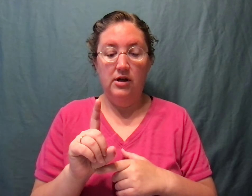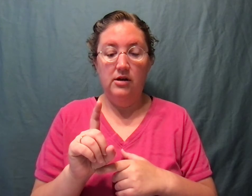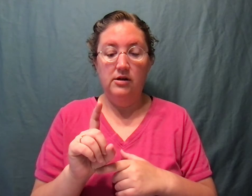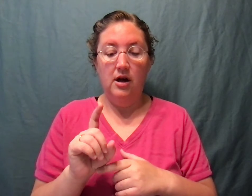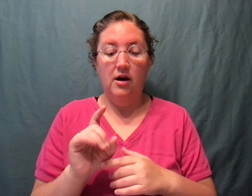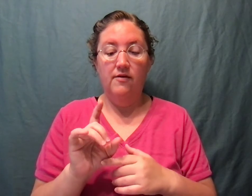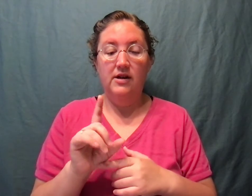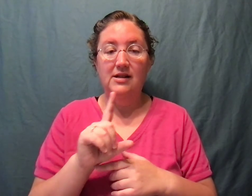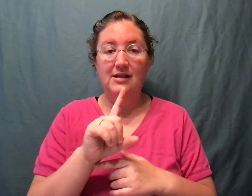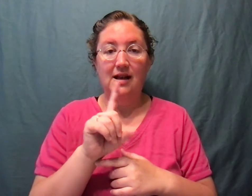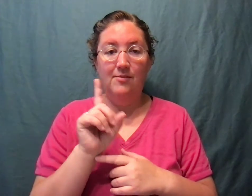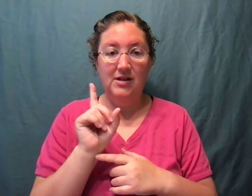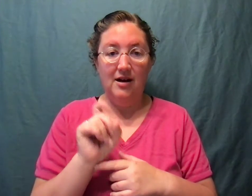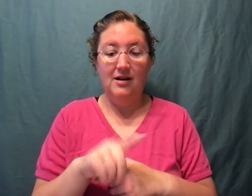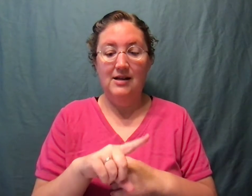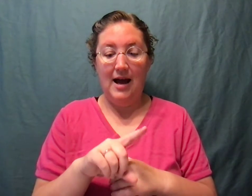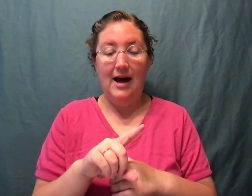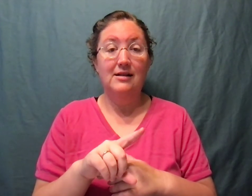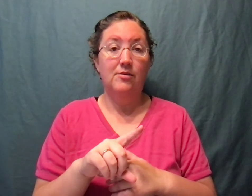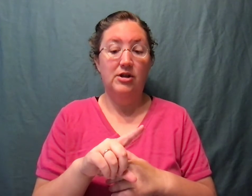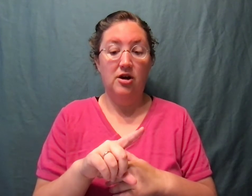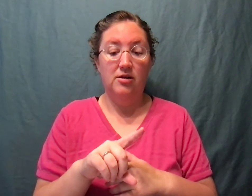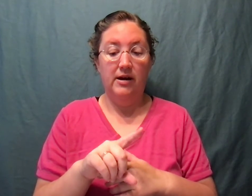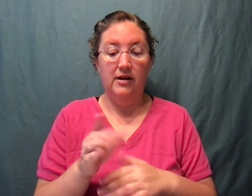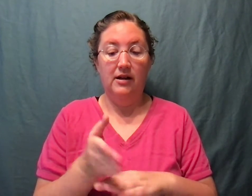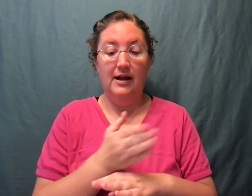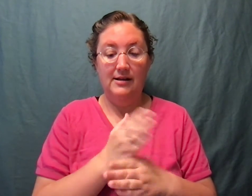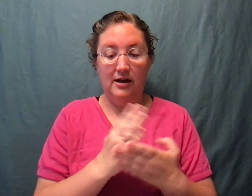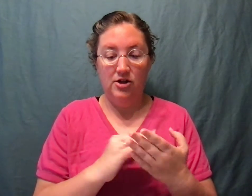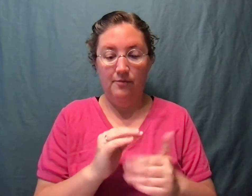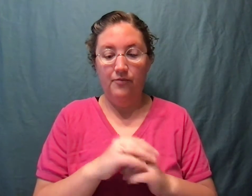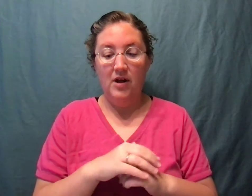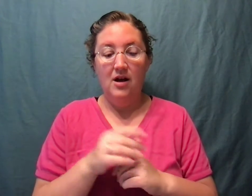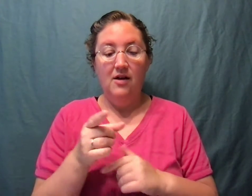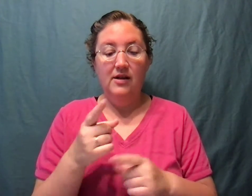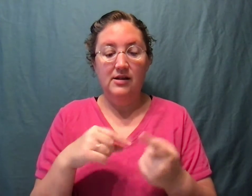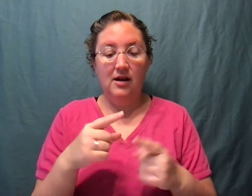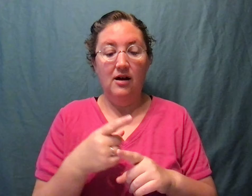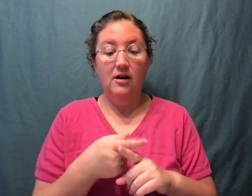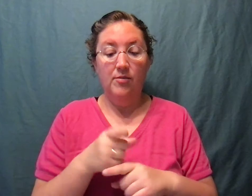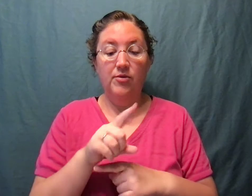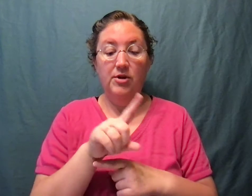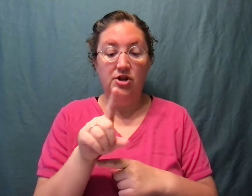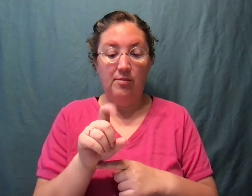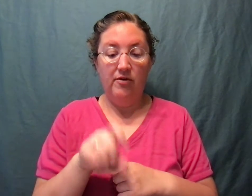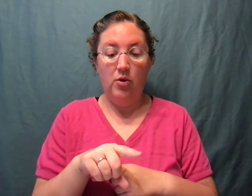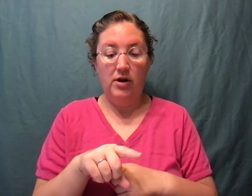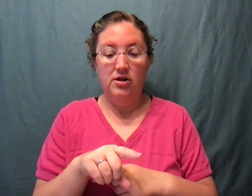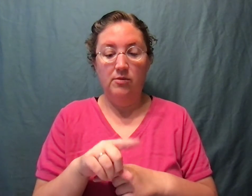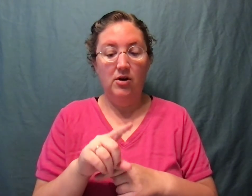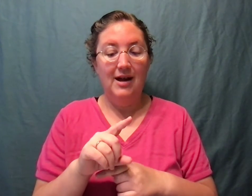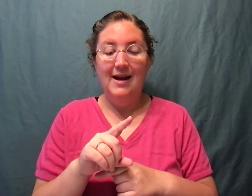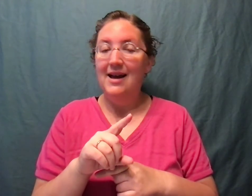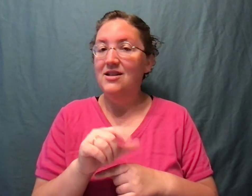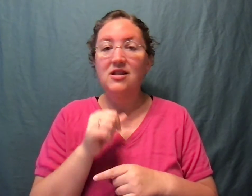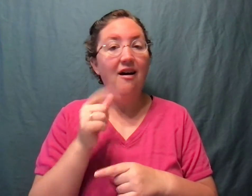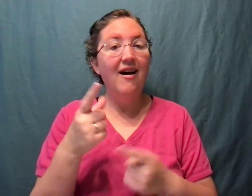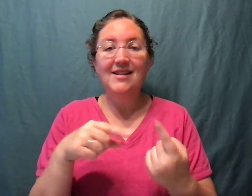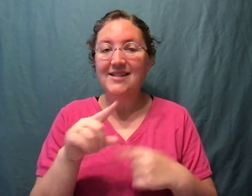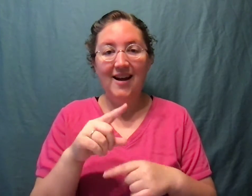versions of this same sign to ask that we talked about in the last section. This sign comes from the shape of a question mark. It's not signed